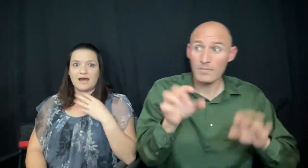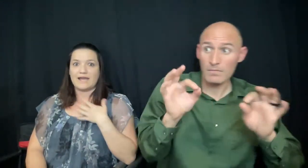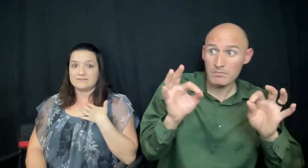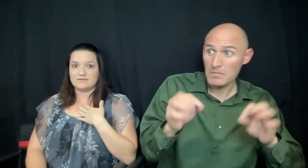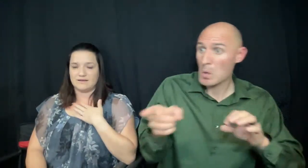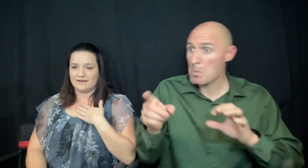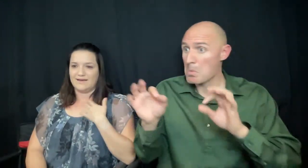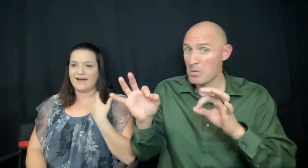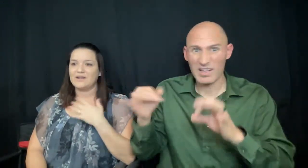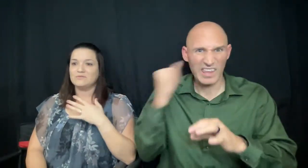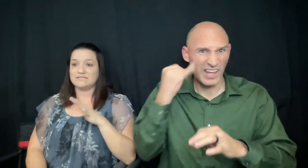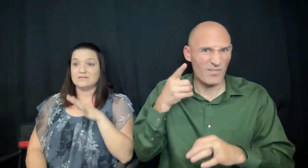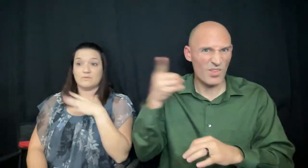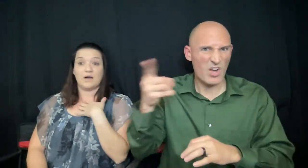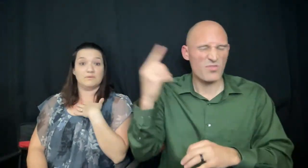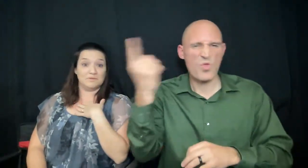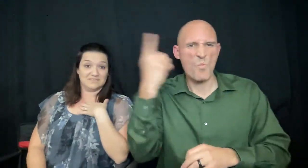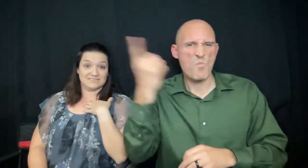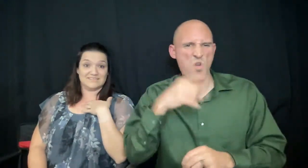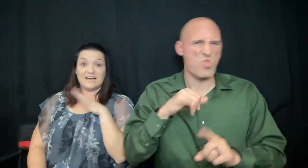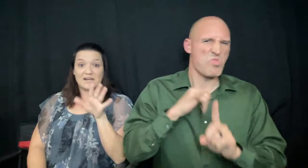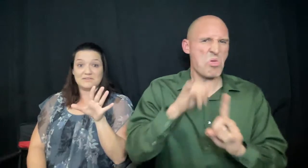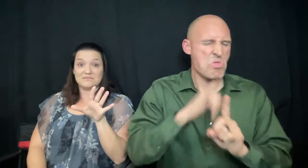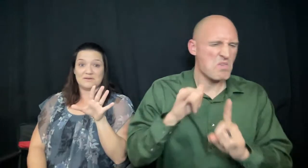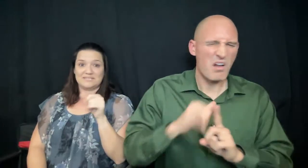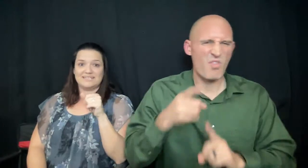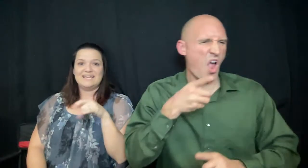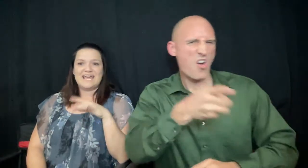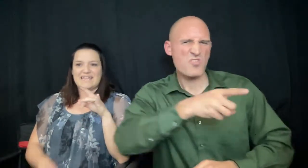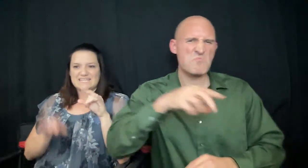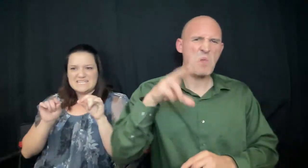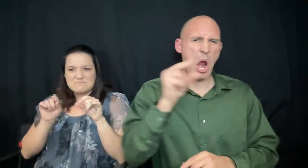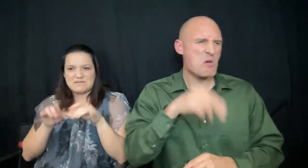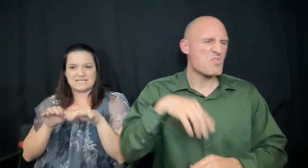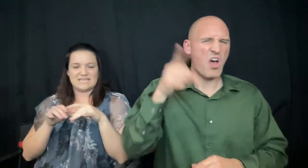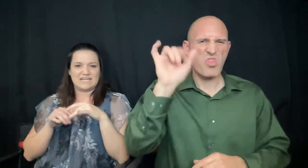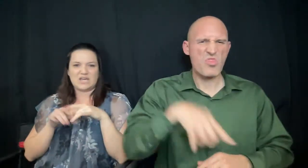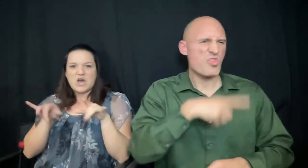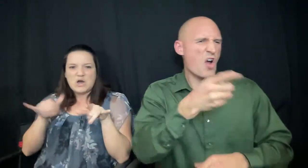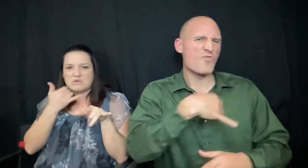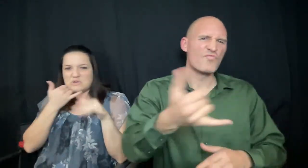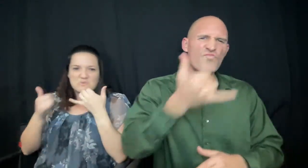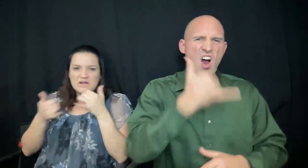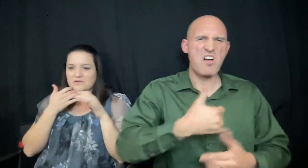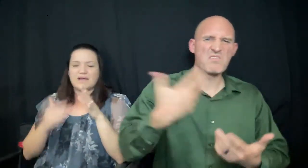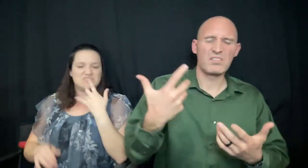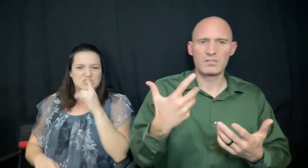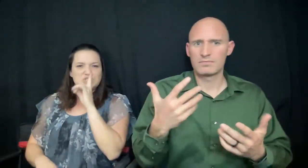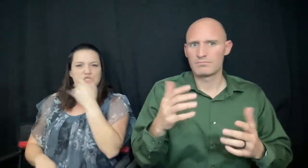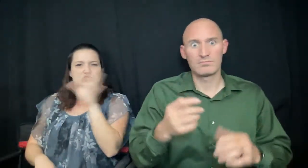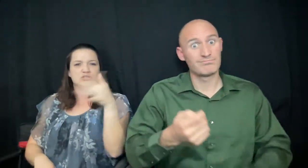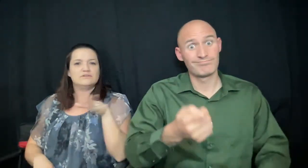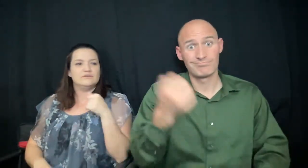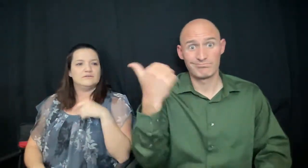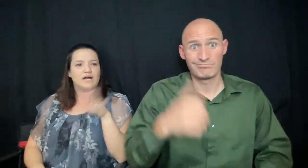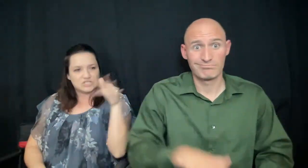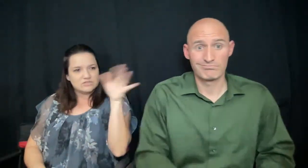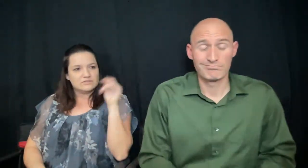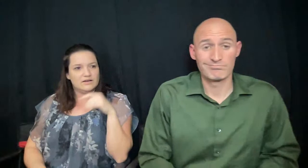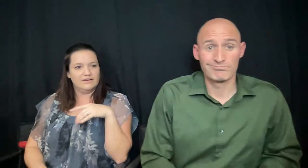I don't deal well with bullies. I don't deal well with it. And the nitpicking and the, oh, you're wrong. You're right. Shh, hush,